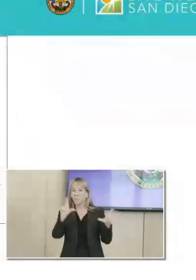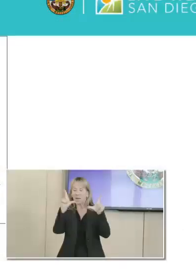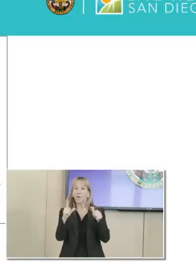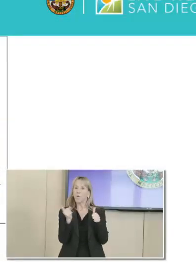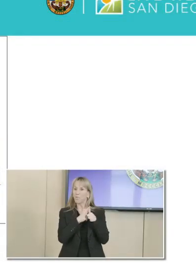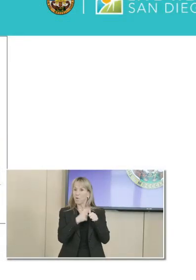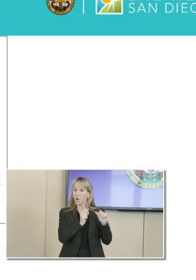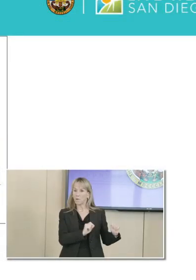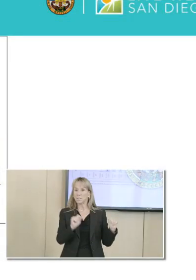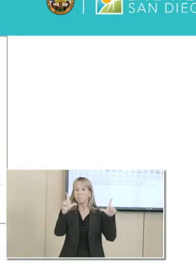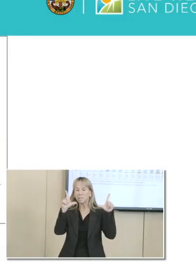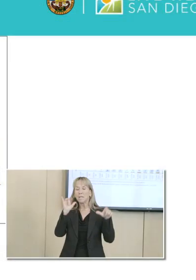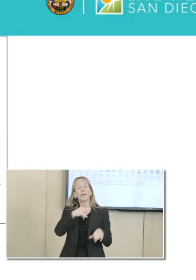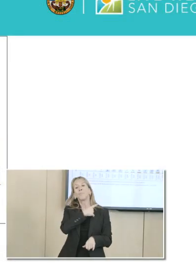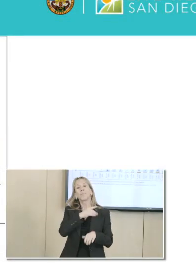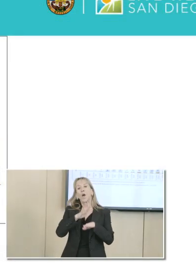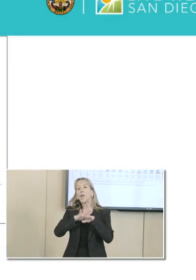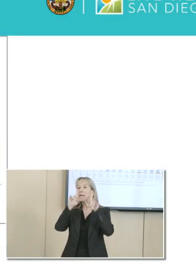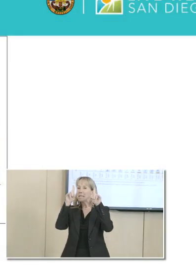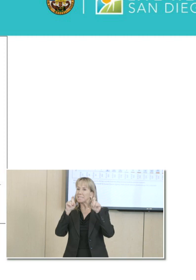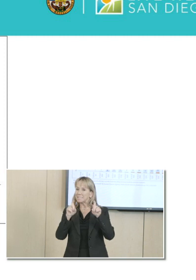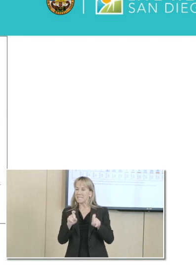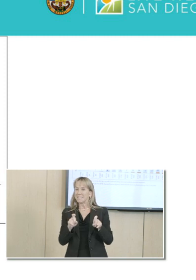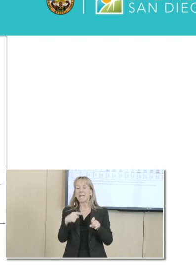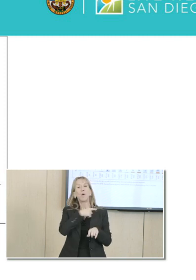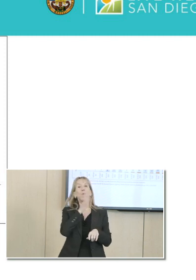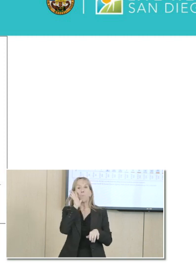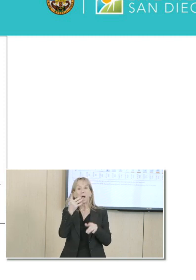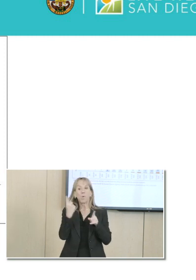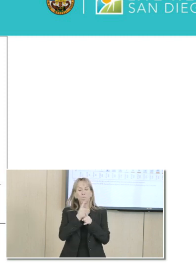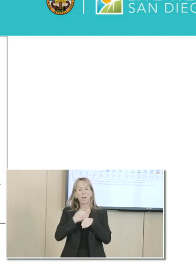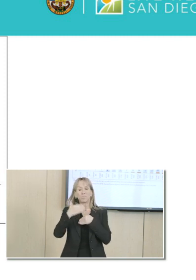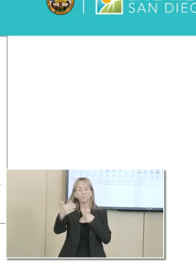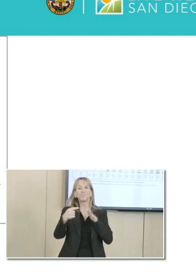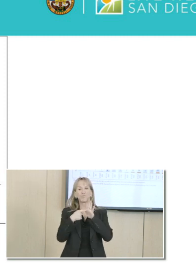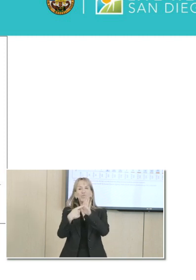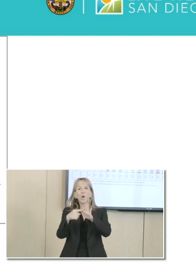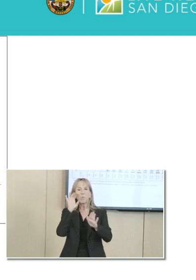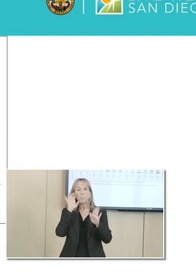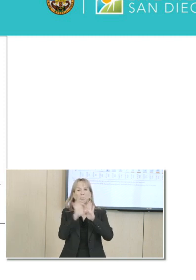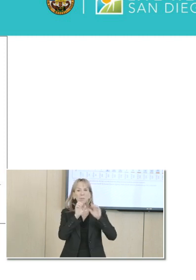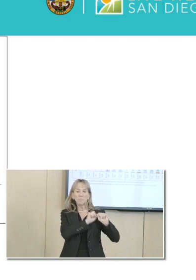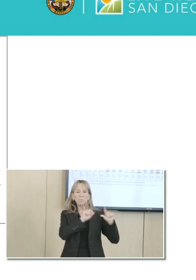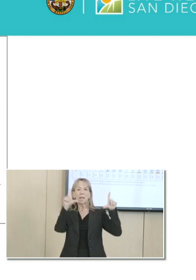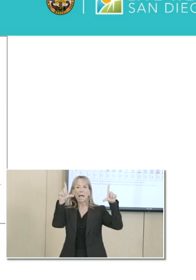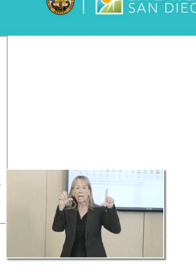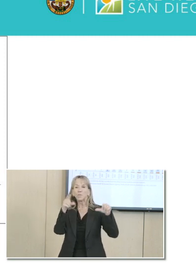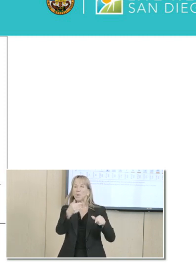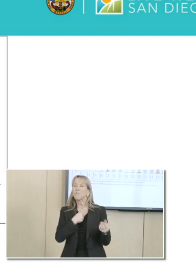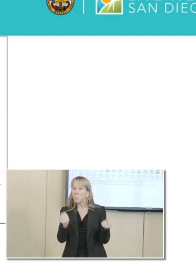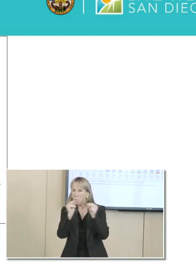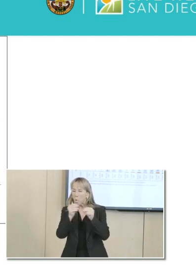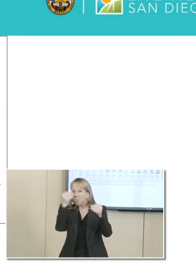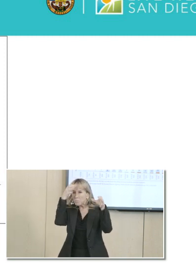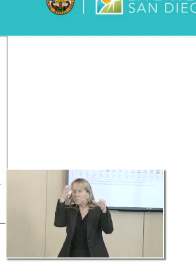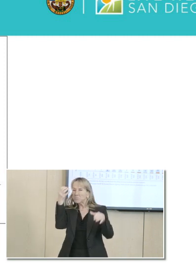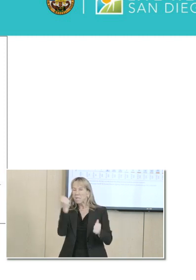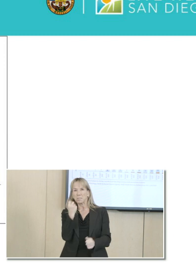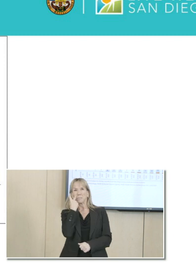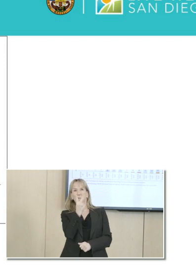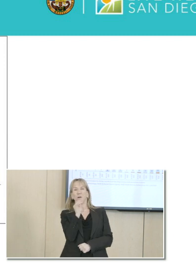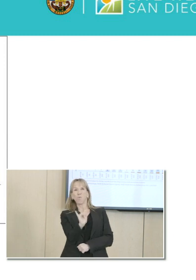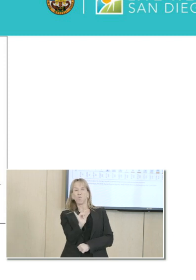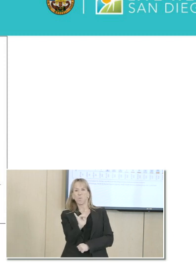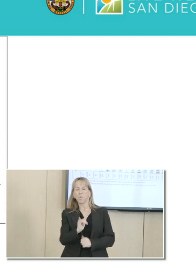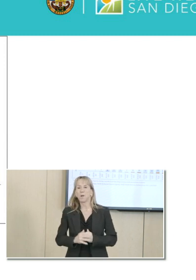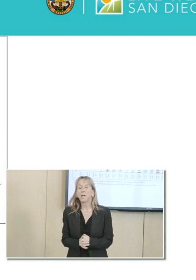cases. These are slides that we will begin updating on a regular basis in order to provide the public with more information. The first slide that you